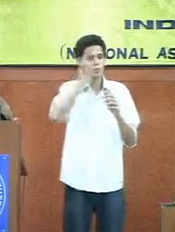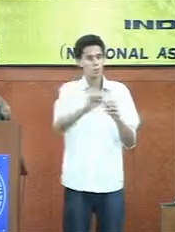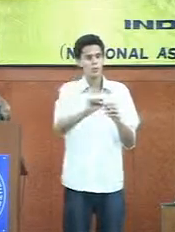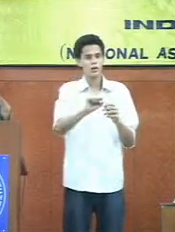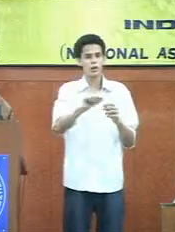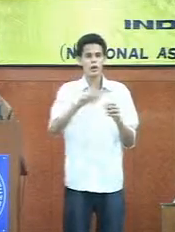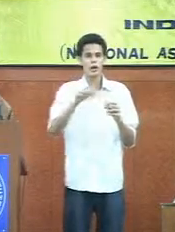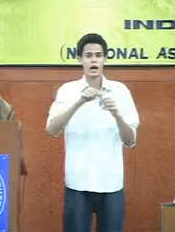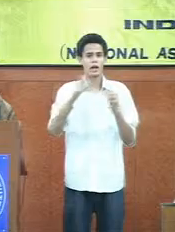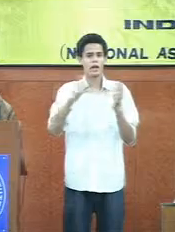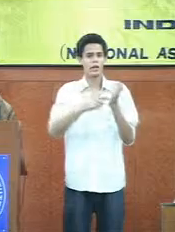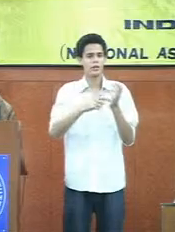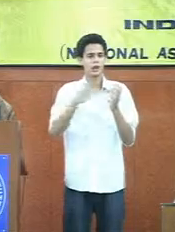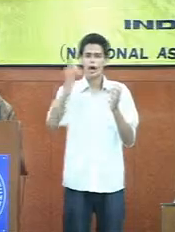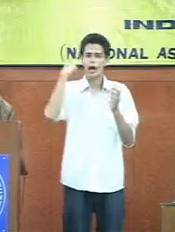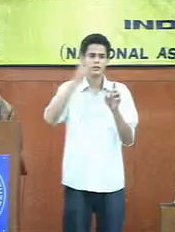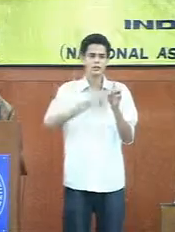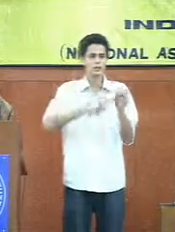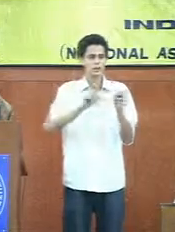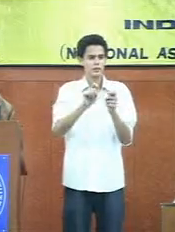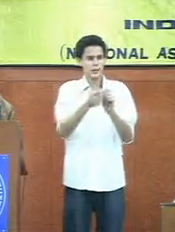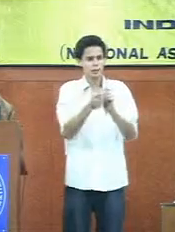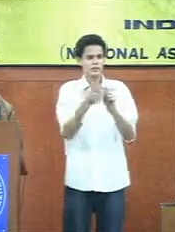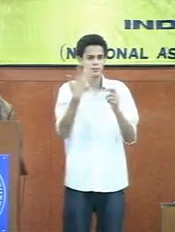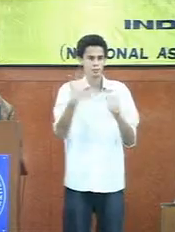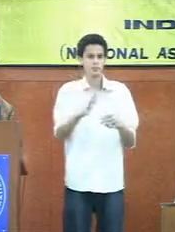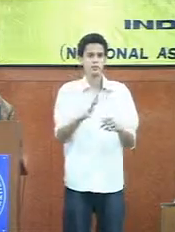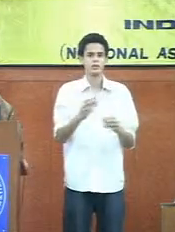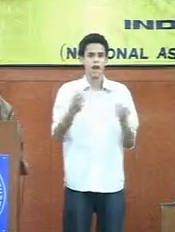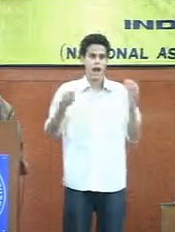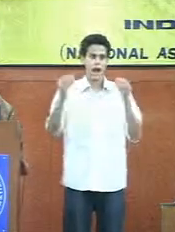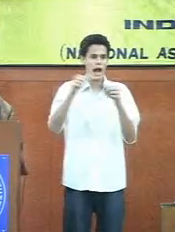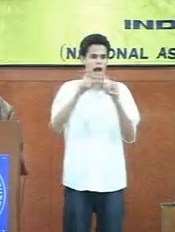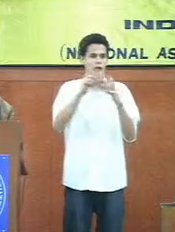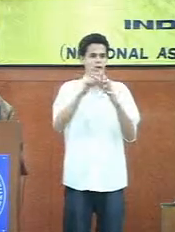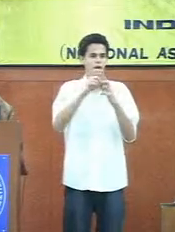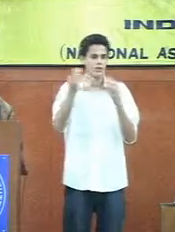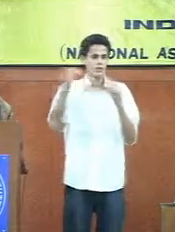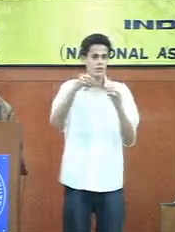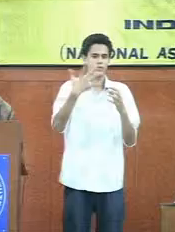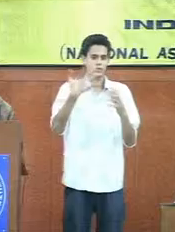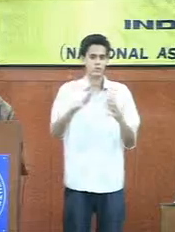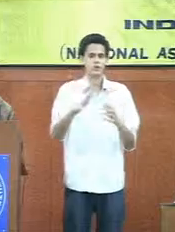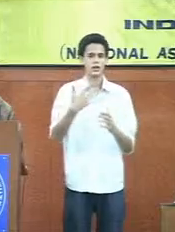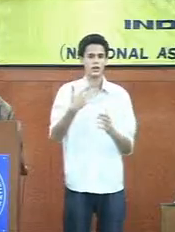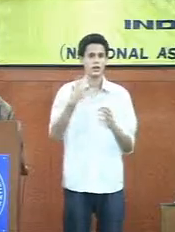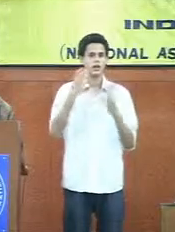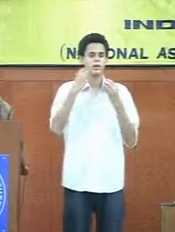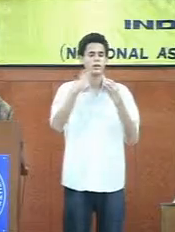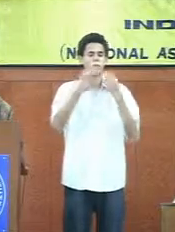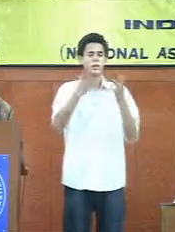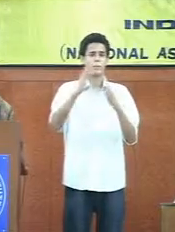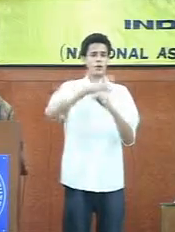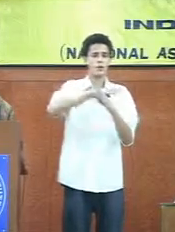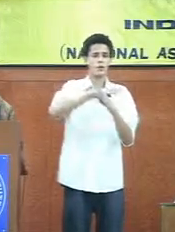Act has been amended last year. So I'm going to give you a little bit of a brief on what the position